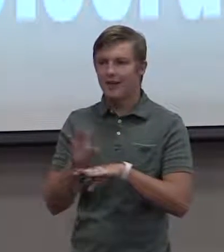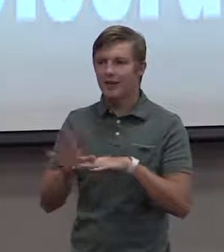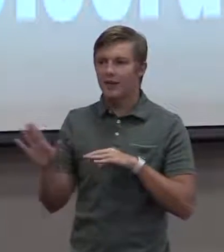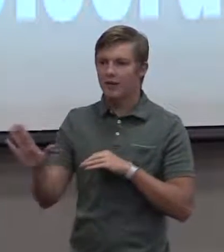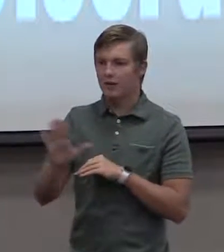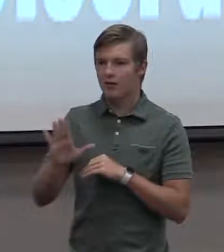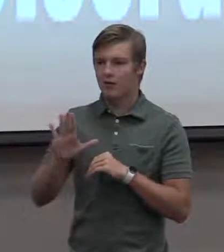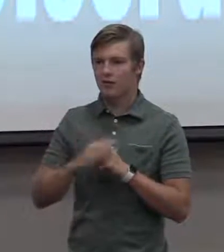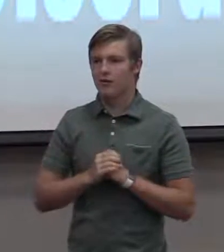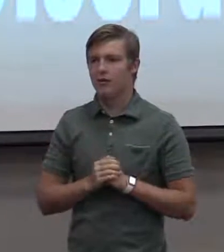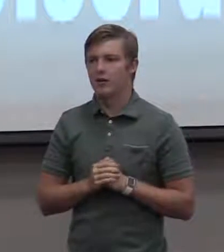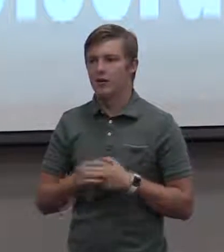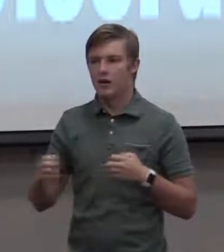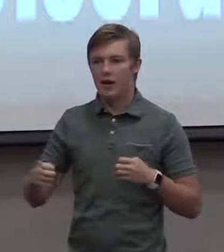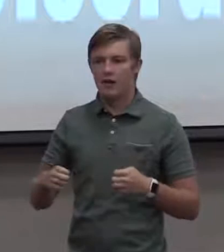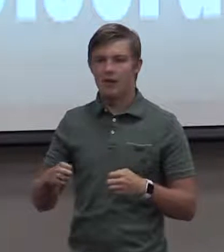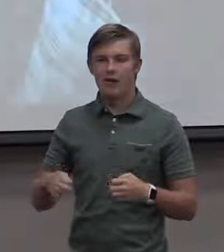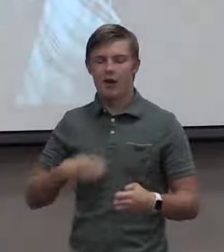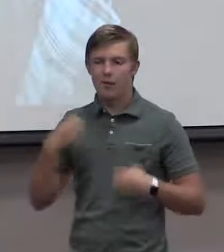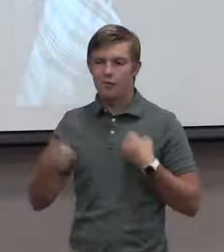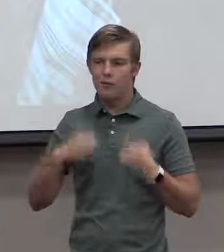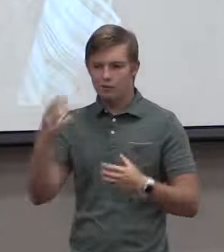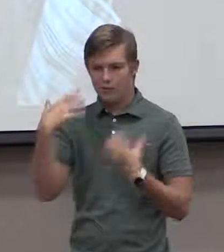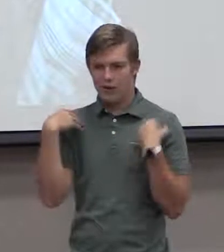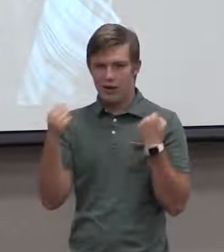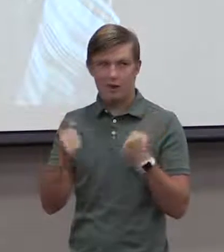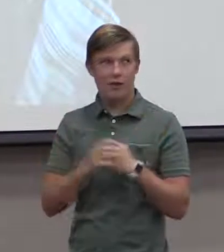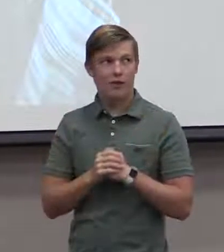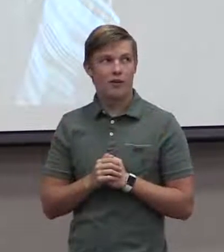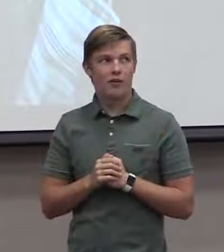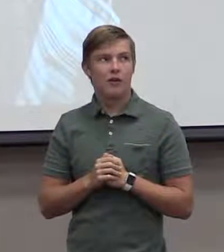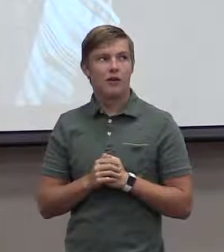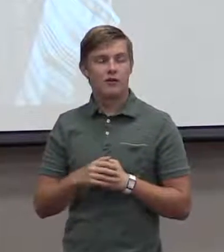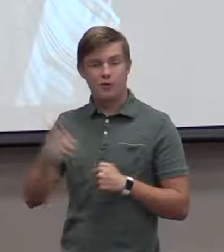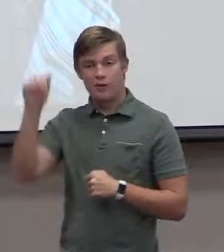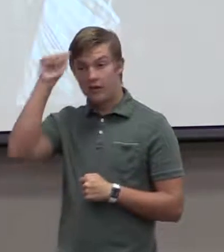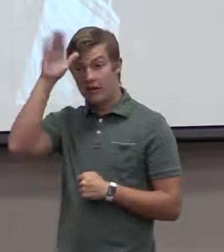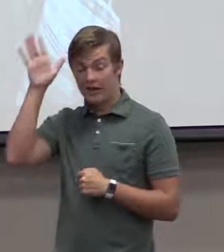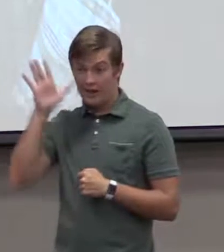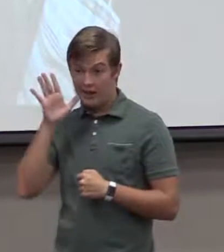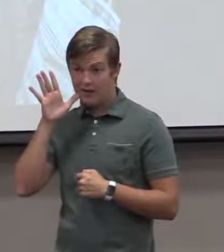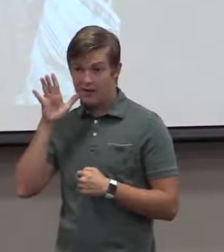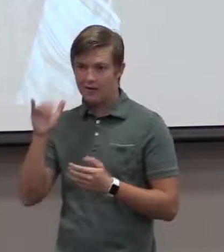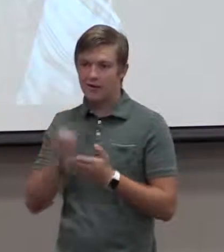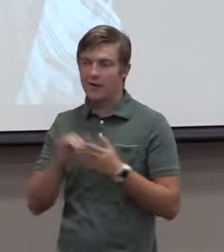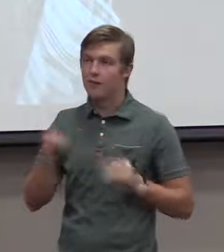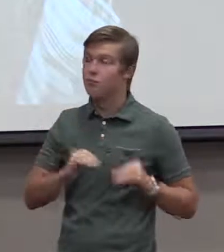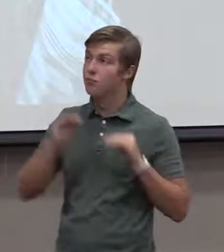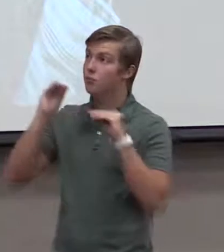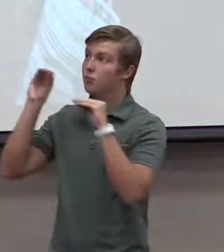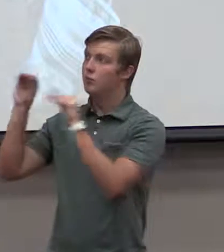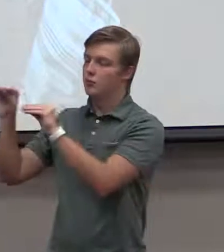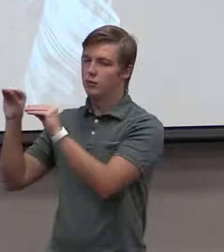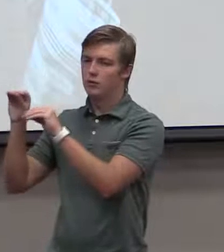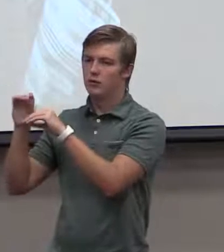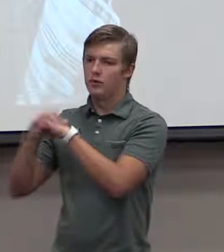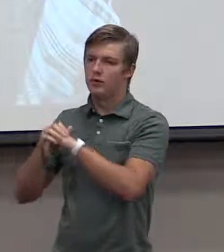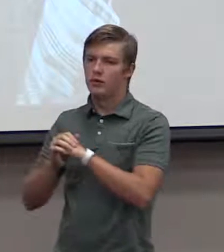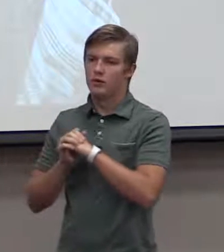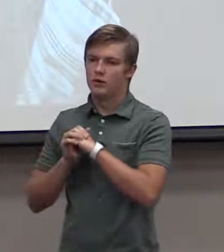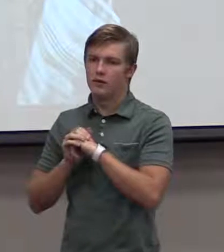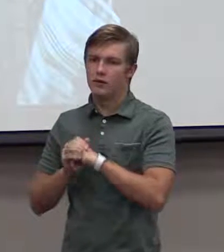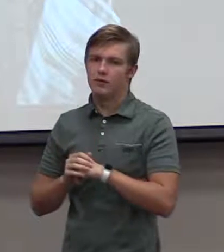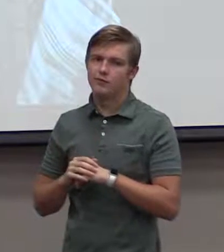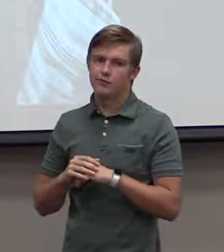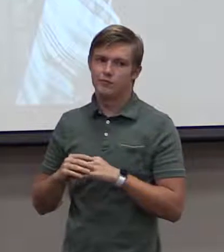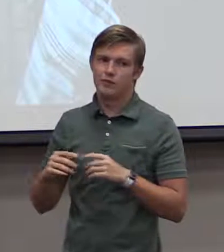your emotional health. And so Alaskans, people that move up to Alaska, there's an increased